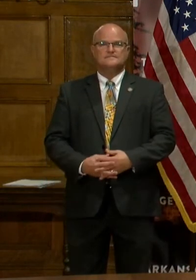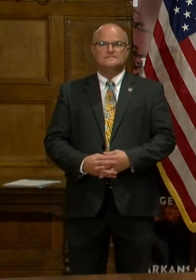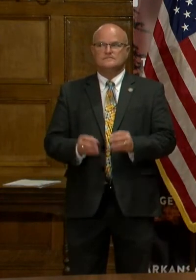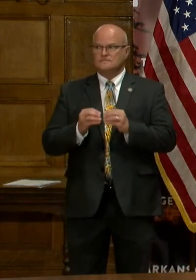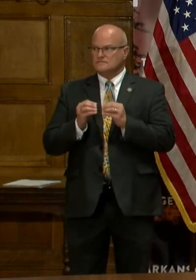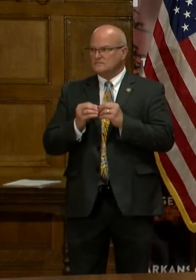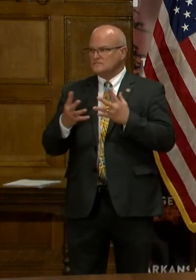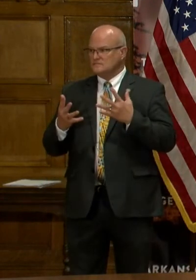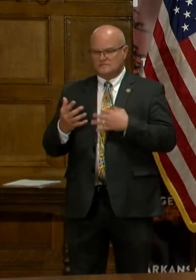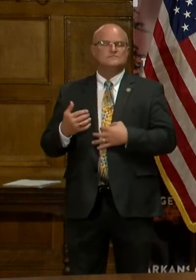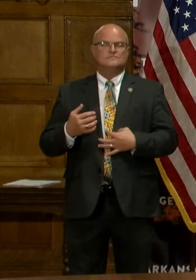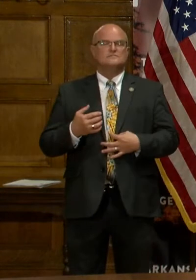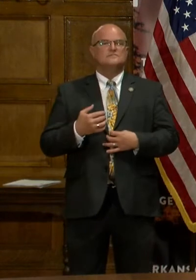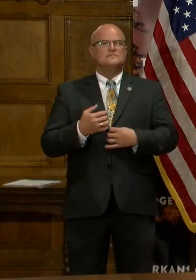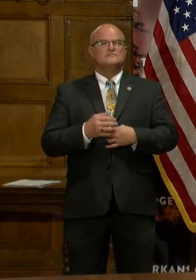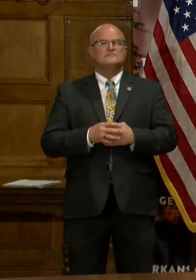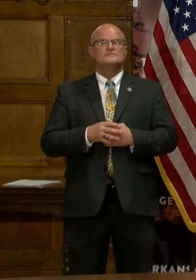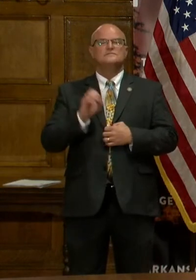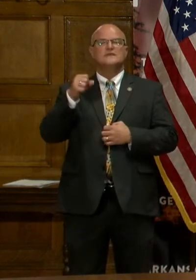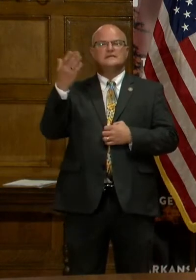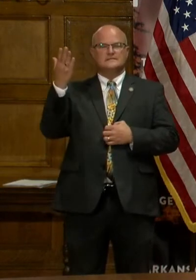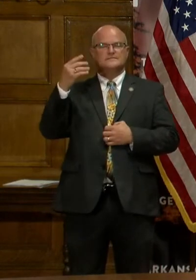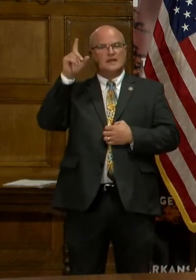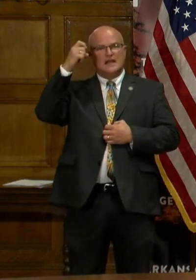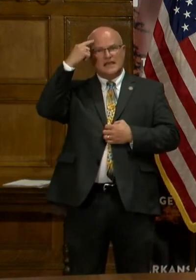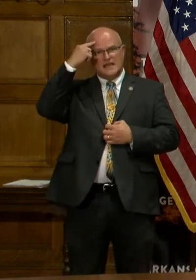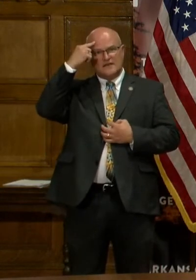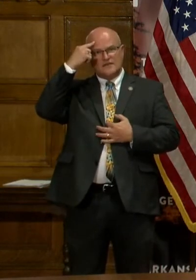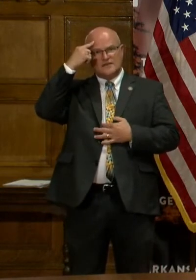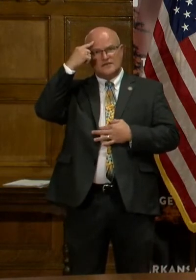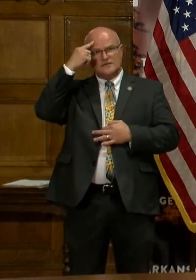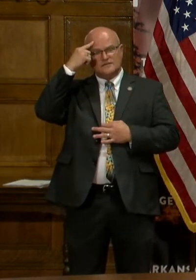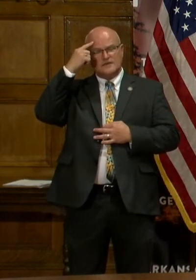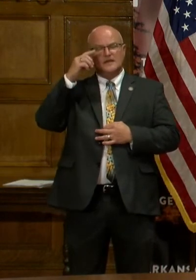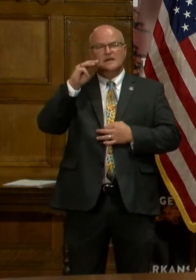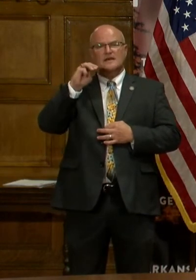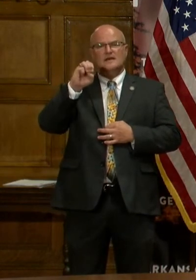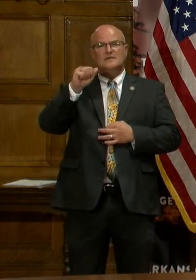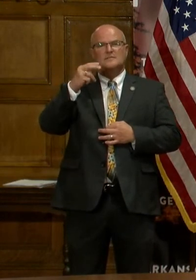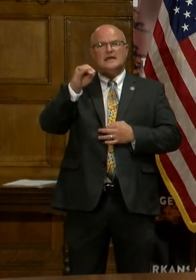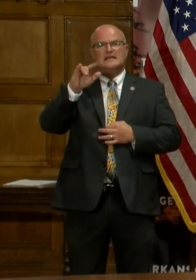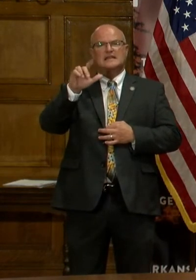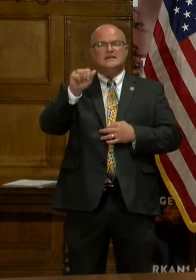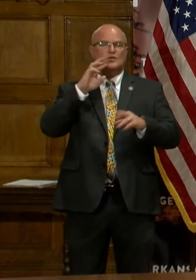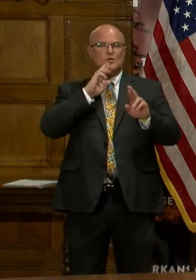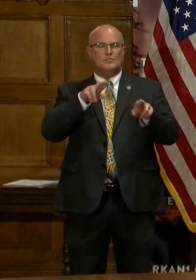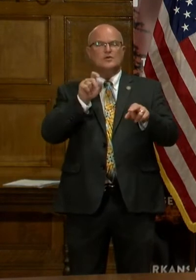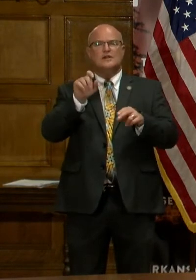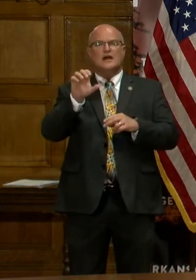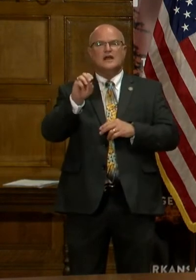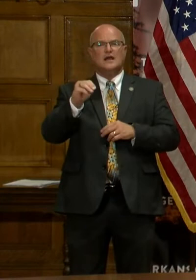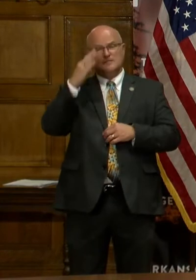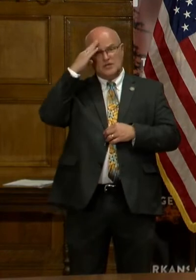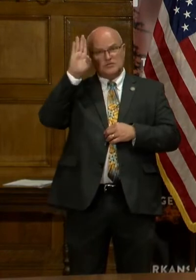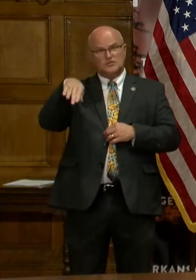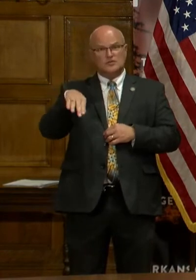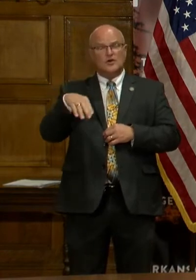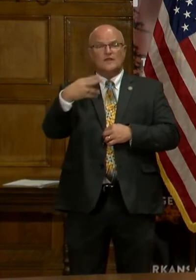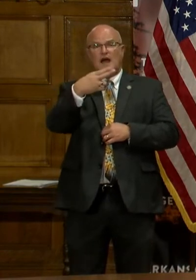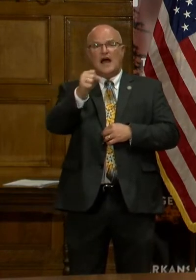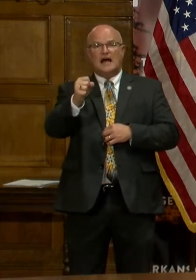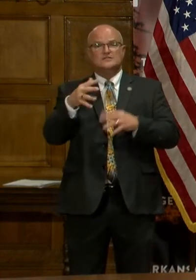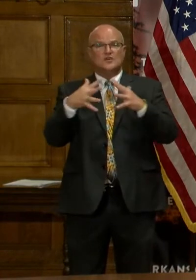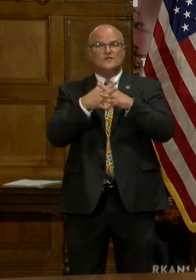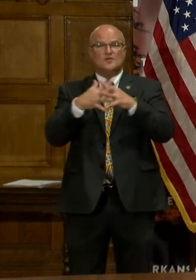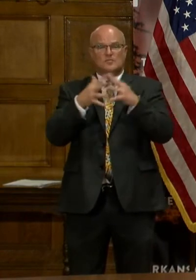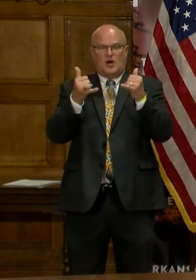Is there anything else? Governor? Yes. Governor Mike McNeil at MagnoliaReporter.com. As you know, the high school